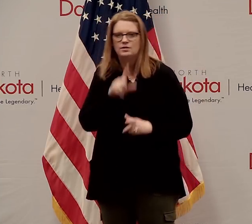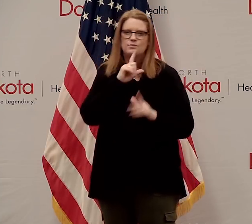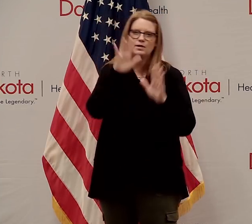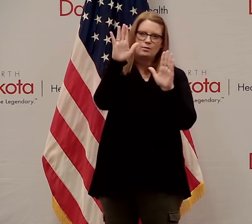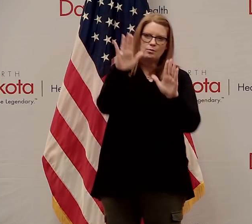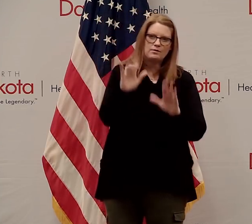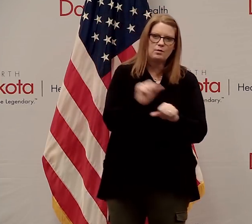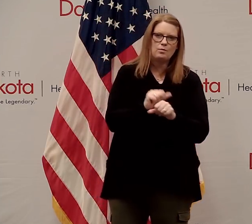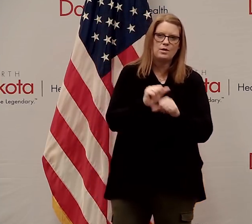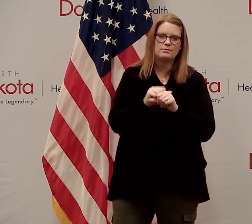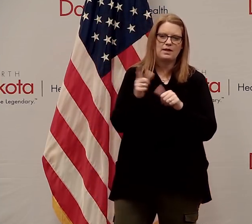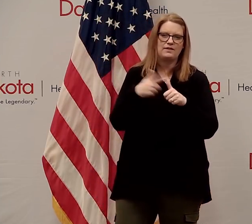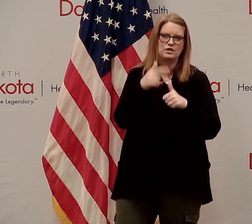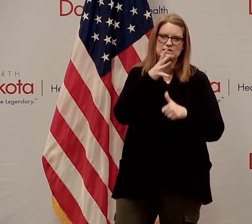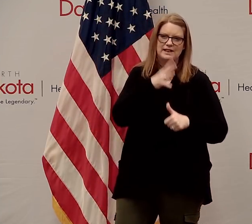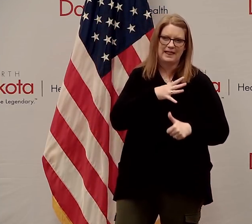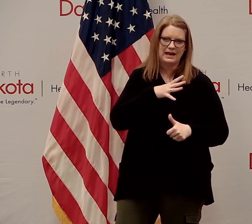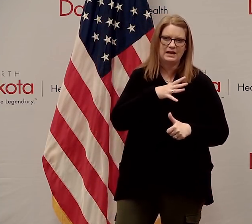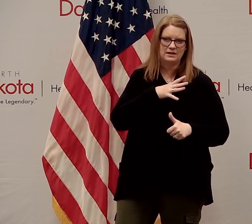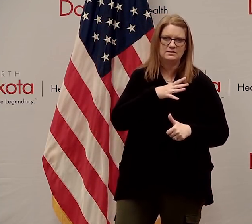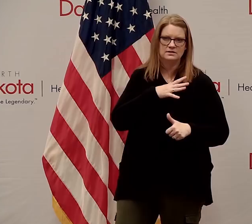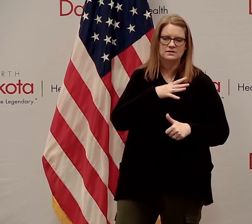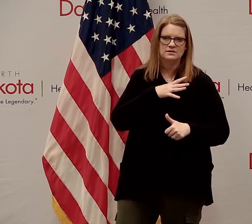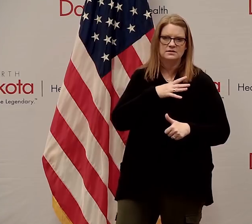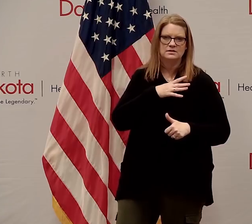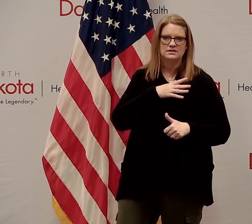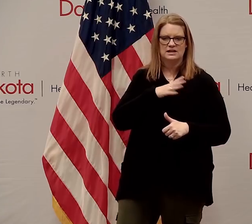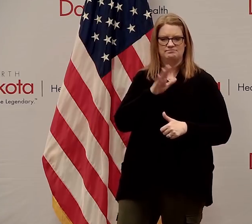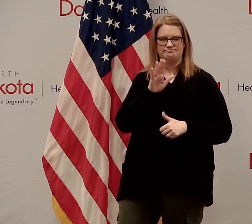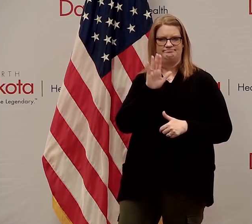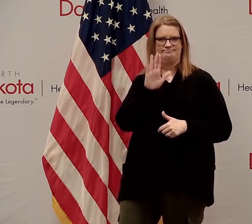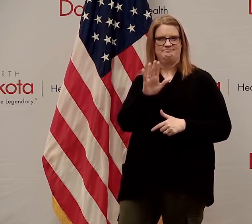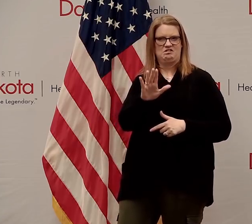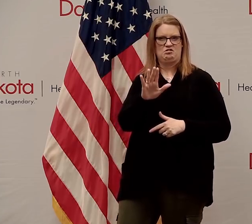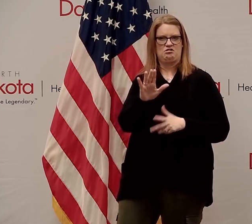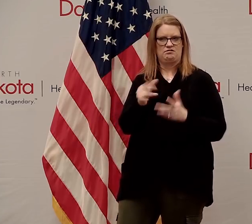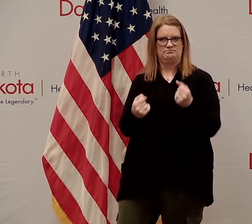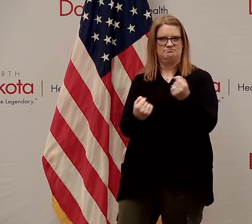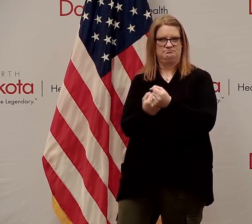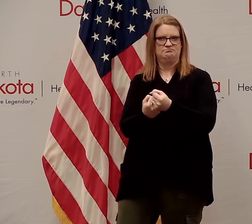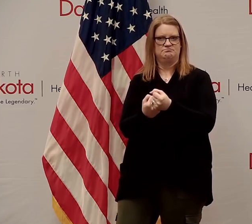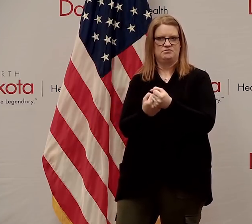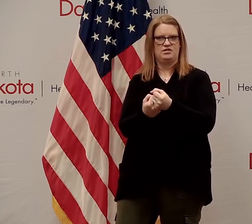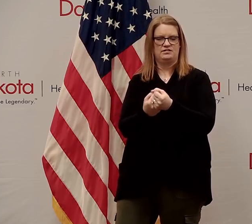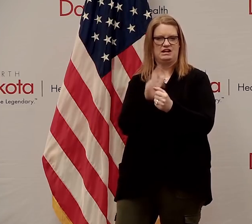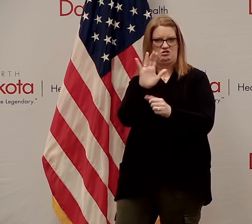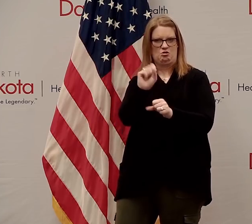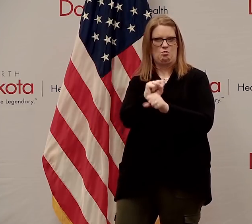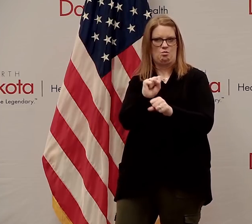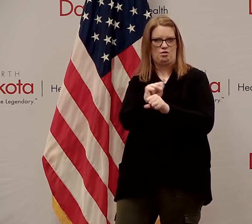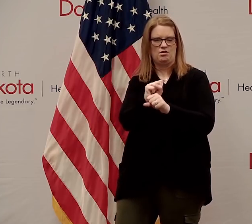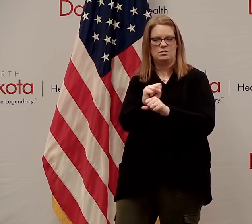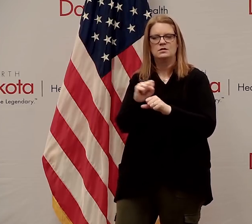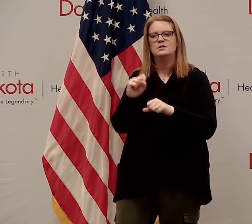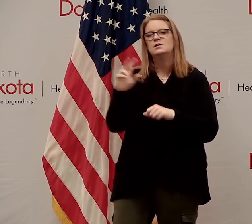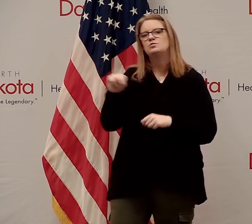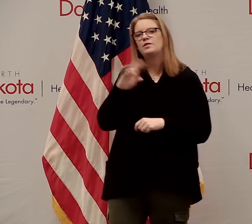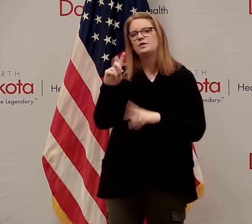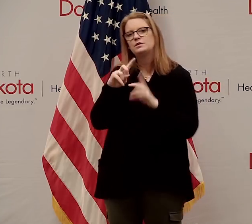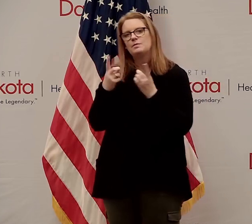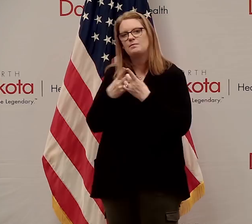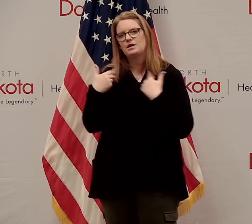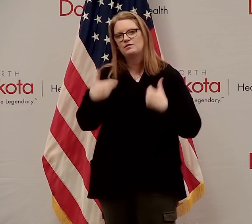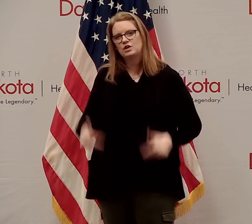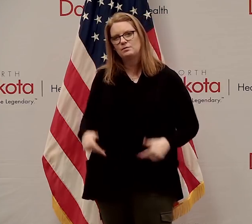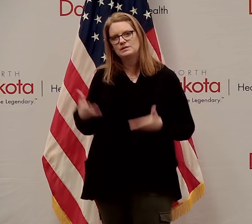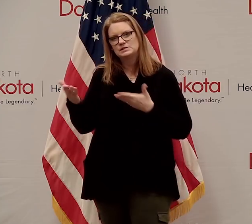the First Lady in her platform and her work. But we're excited today that the North Dakota Department of Human